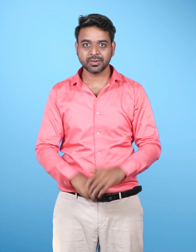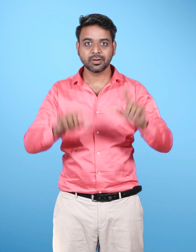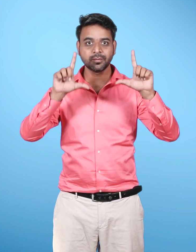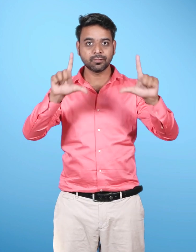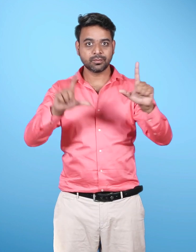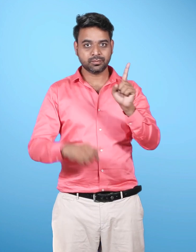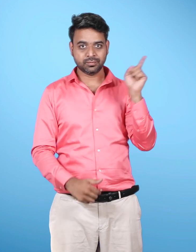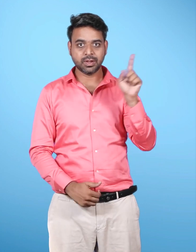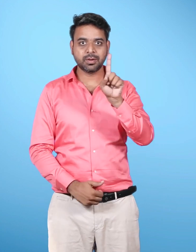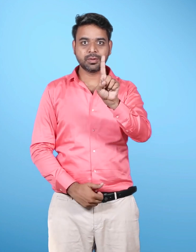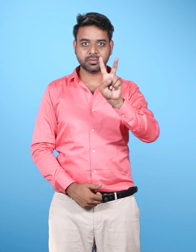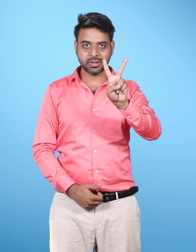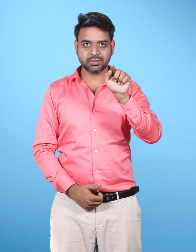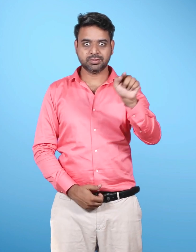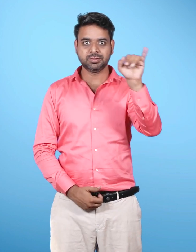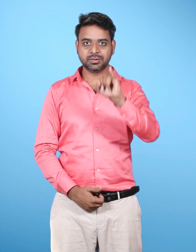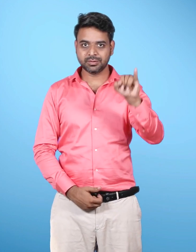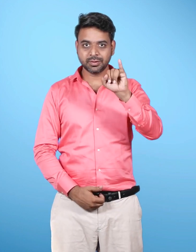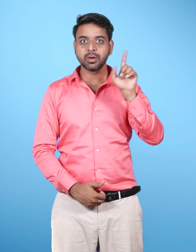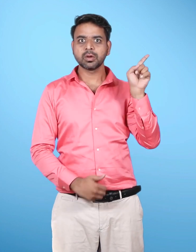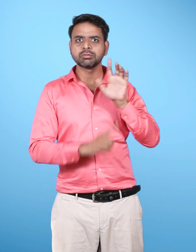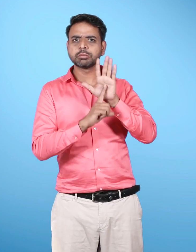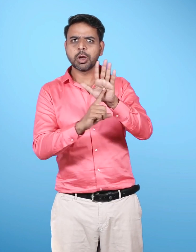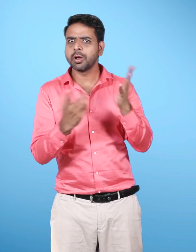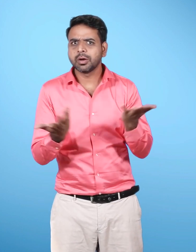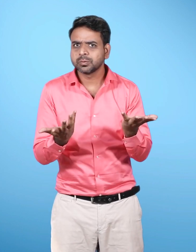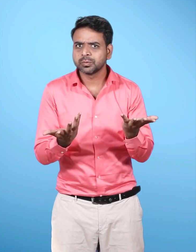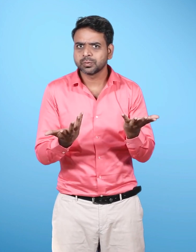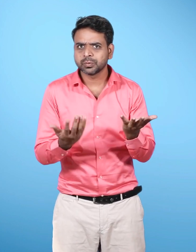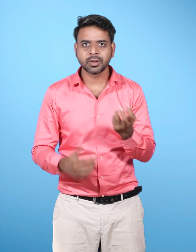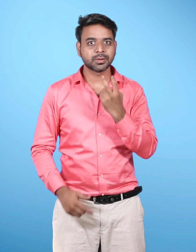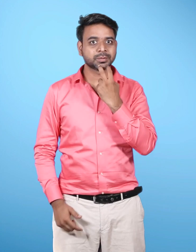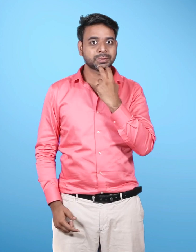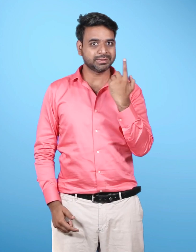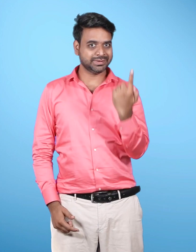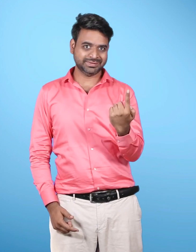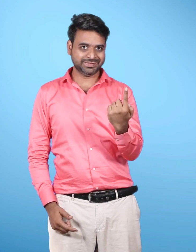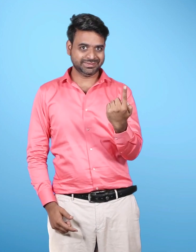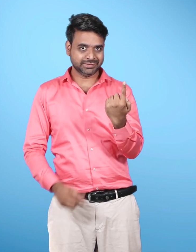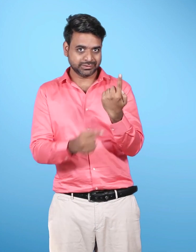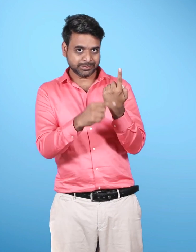Figure 12.6 shows direction of current in an electric circuit.